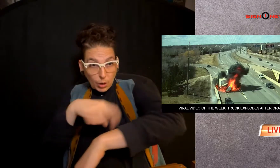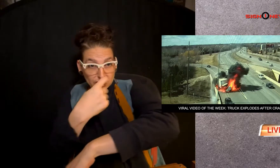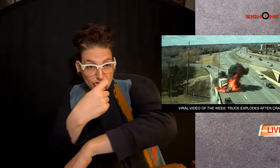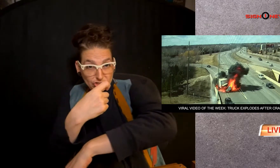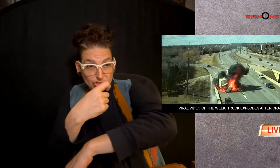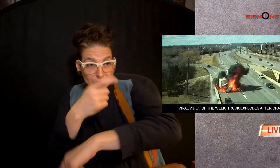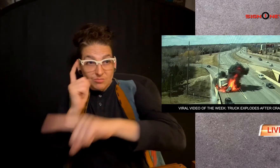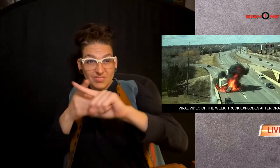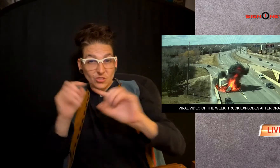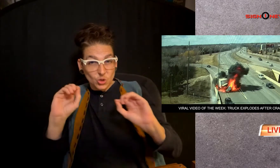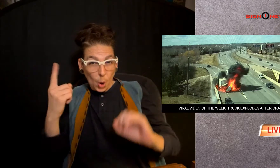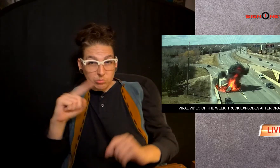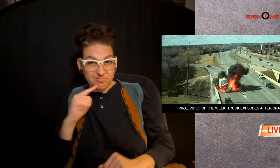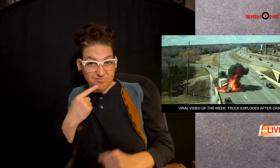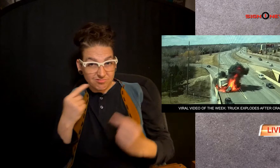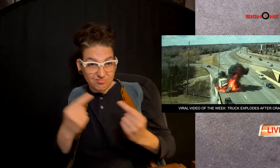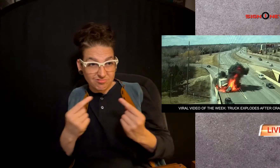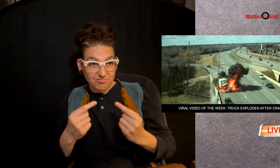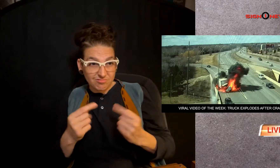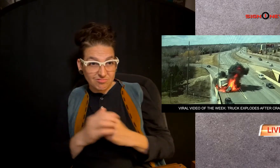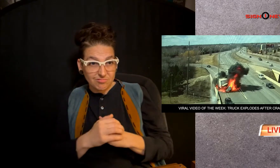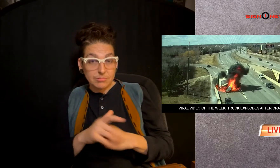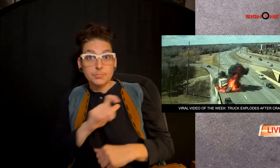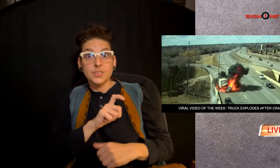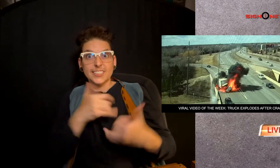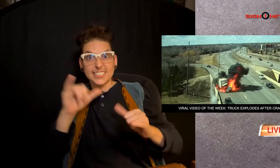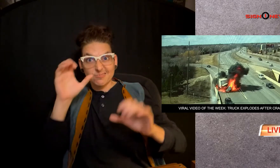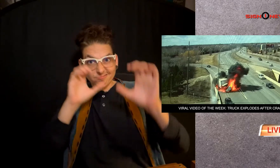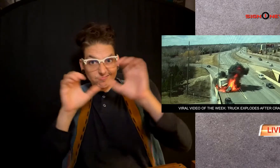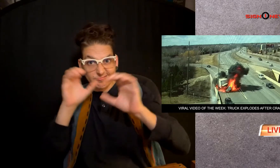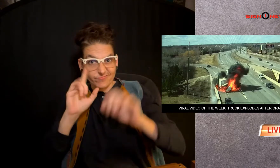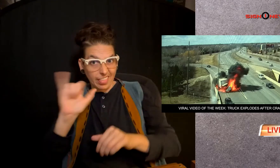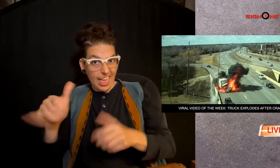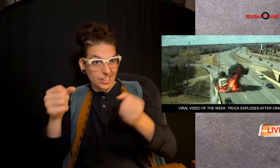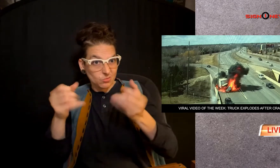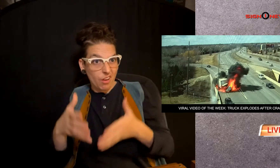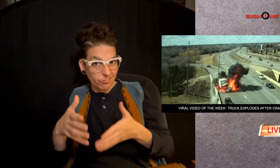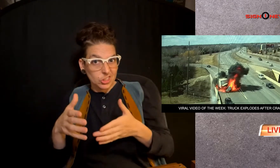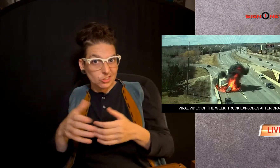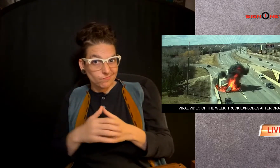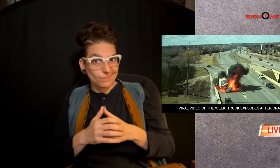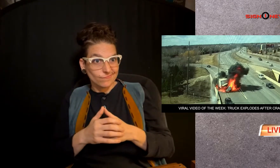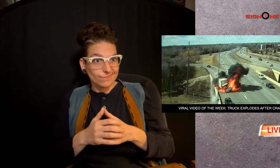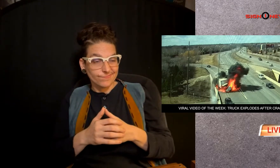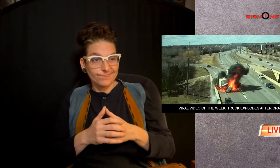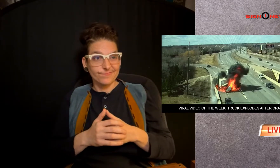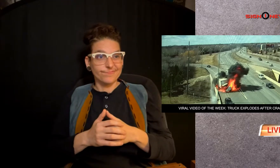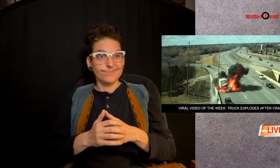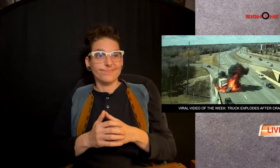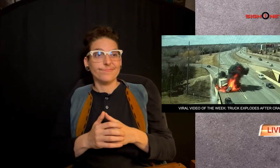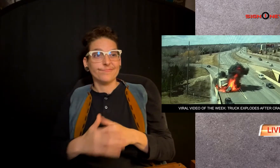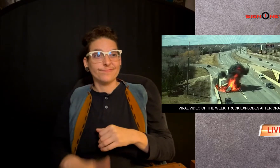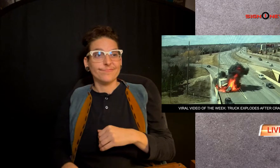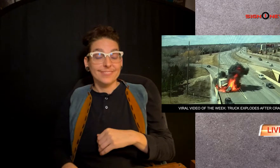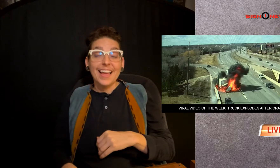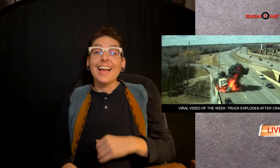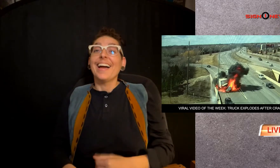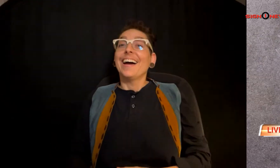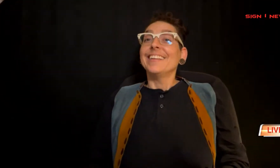Incredibly, the driver was able to walk away and no one was seriously hurt. Police are still looking for the driver of the car.